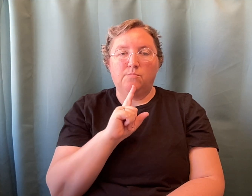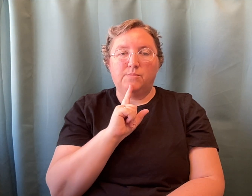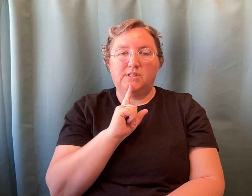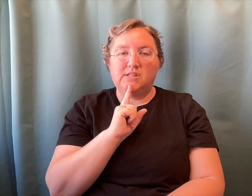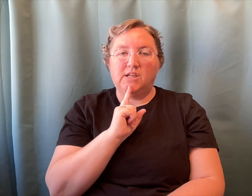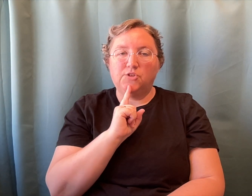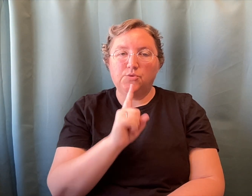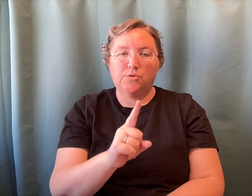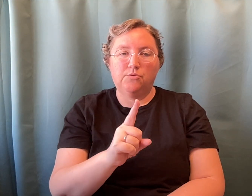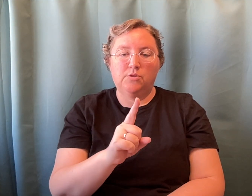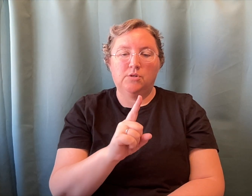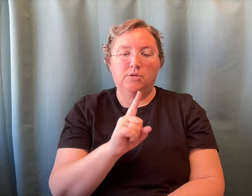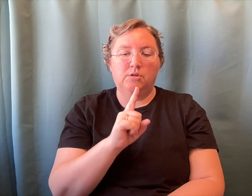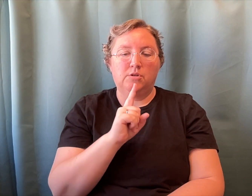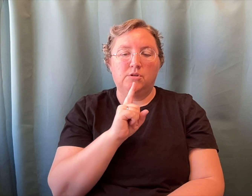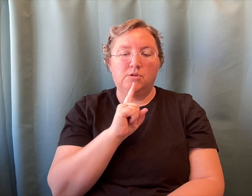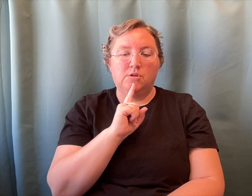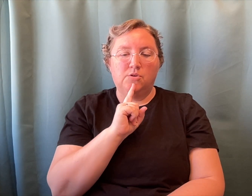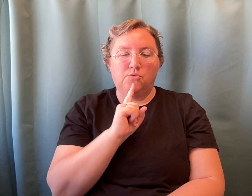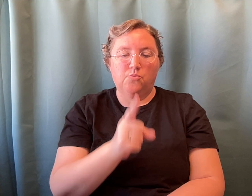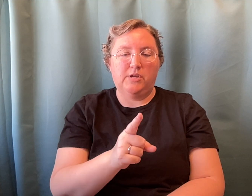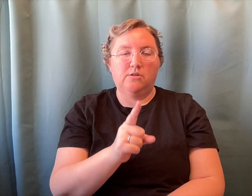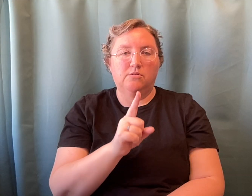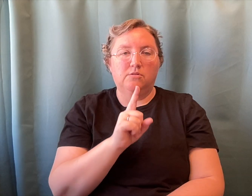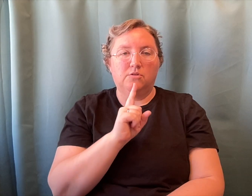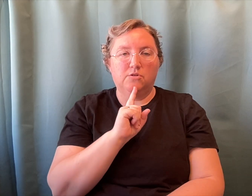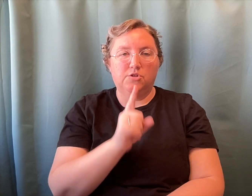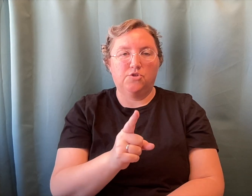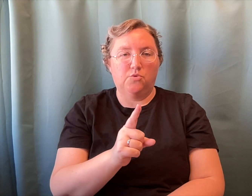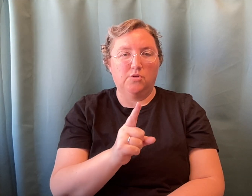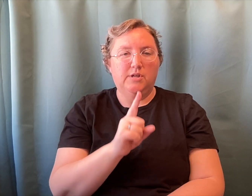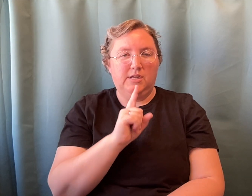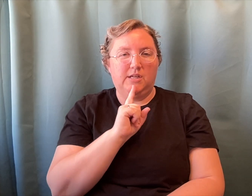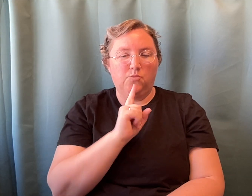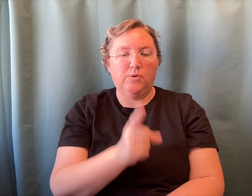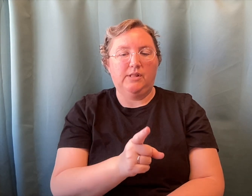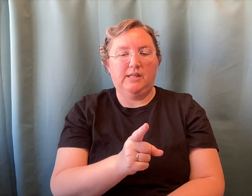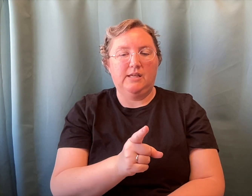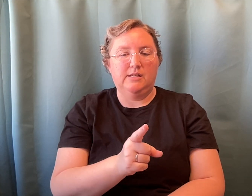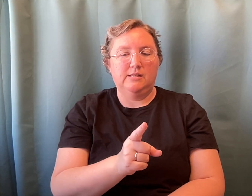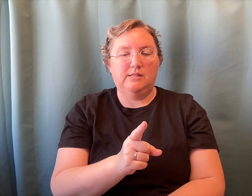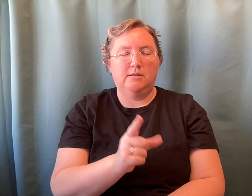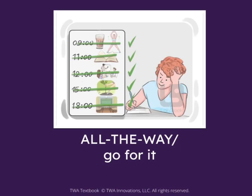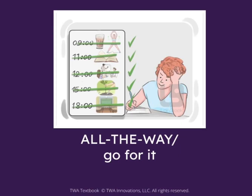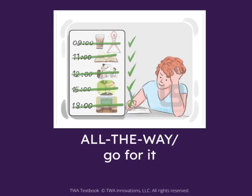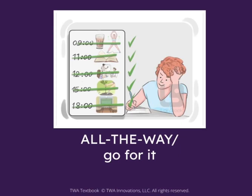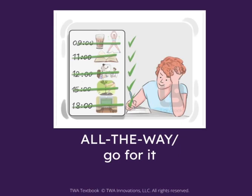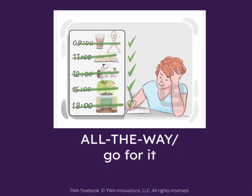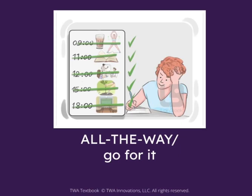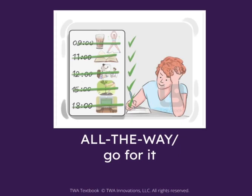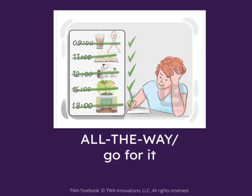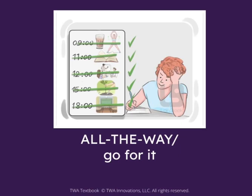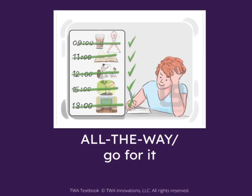but the sign true, real, or sure, it really is